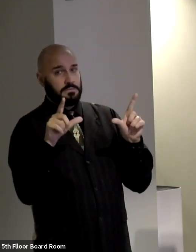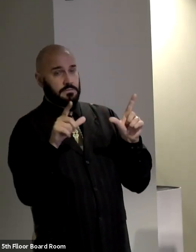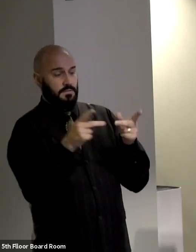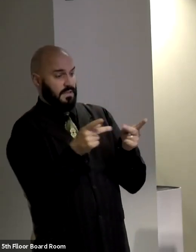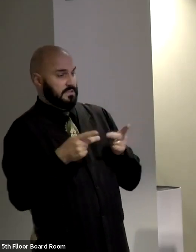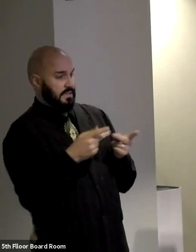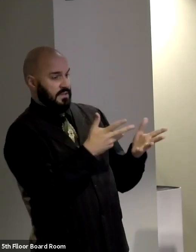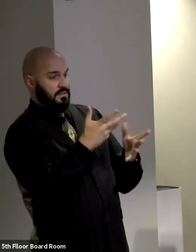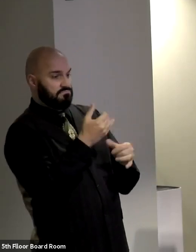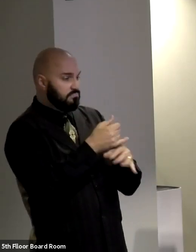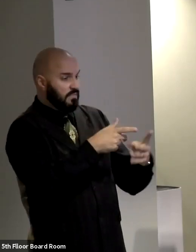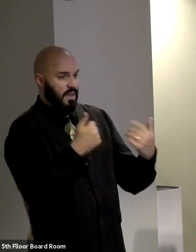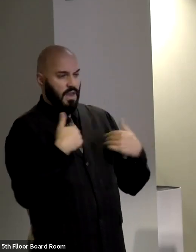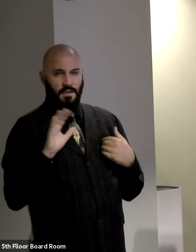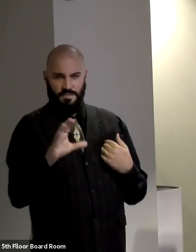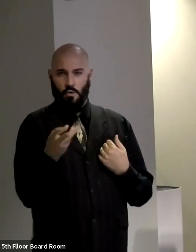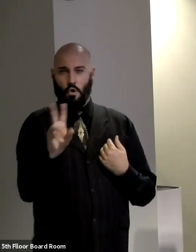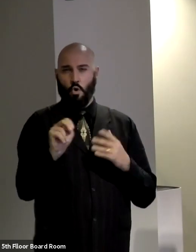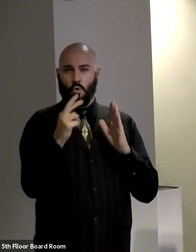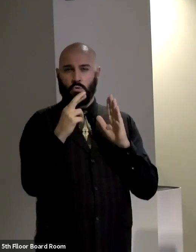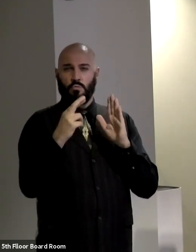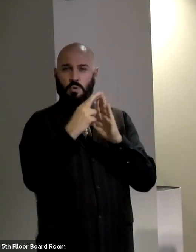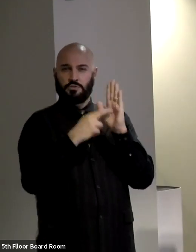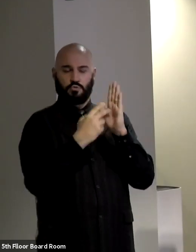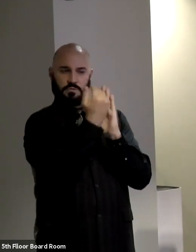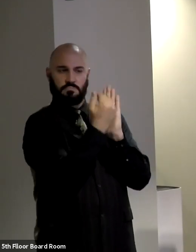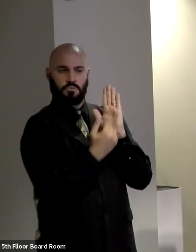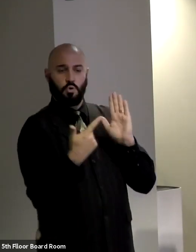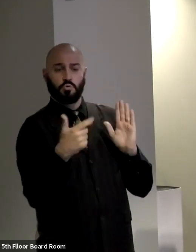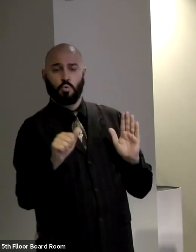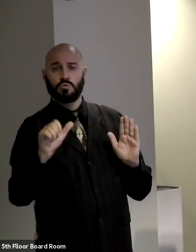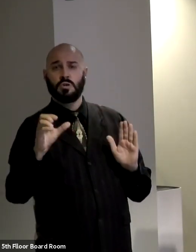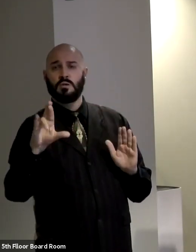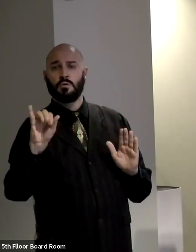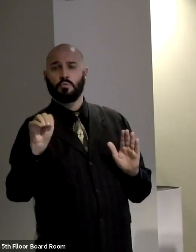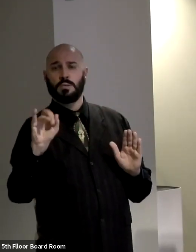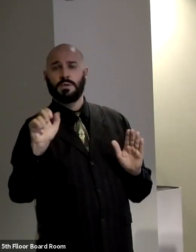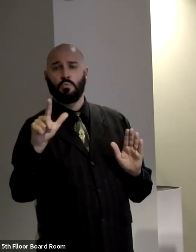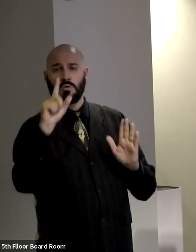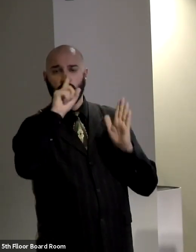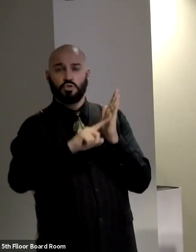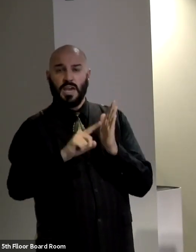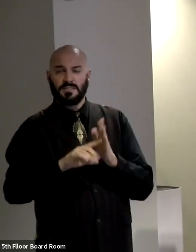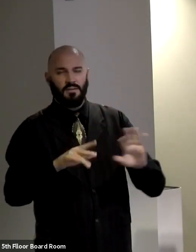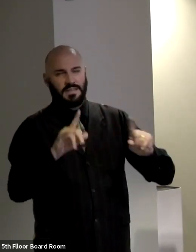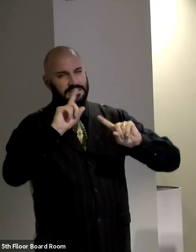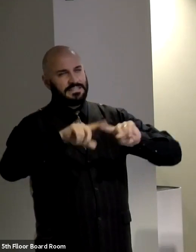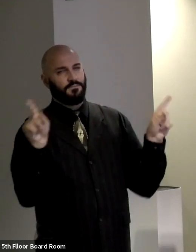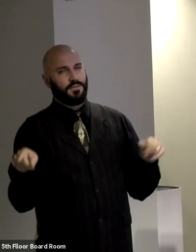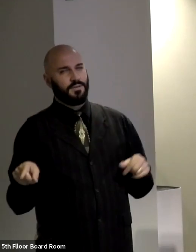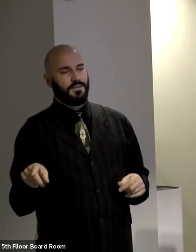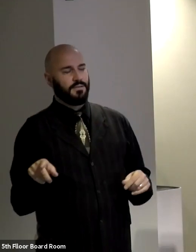registry, the Georgia Criminal History Check System, or GCHECS. This is separate and independent of that. While the use of